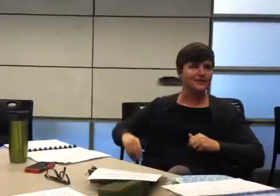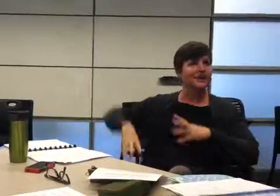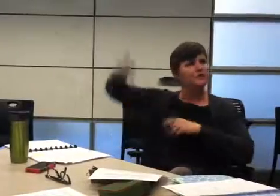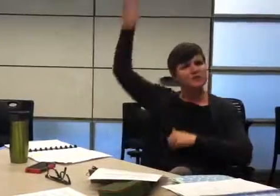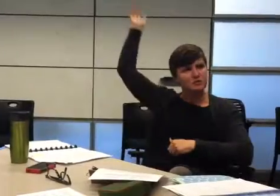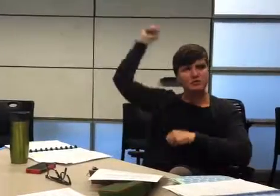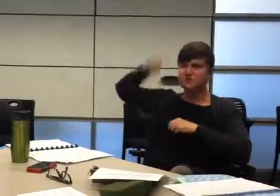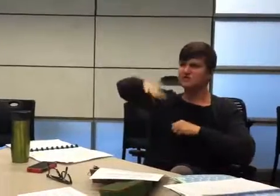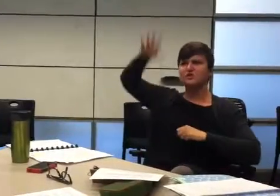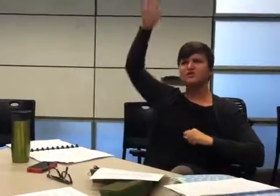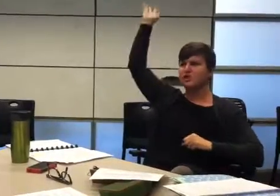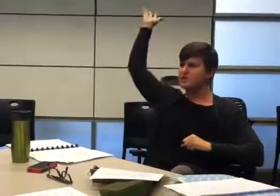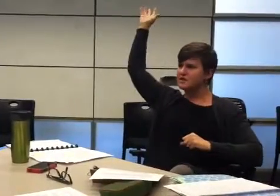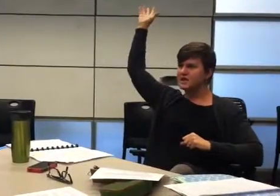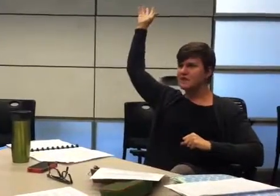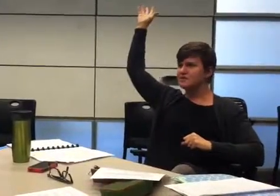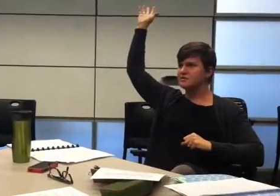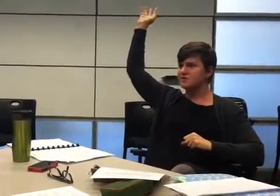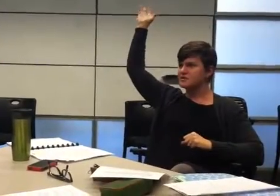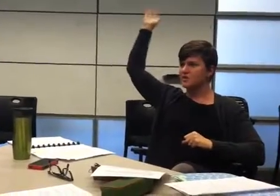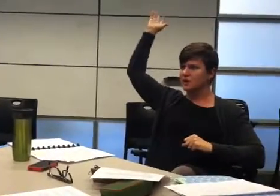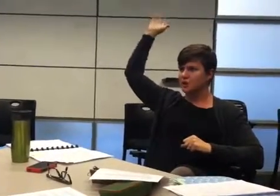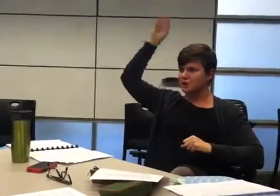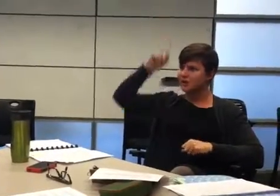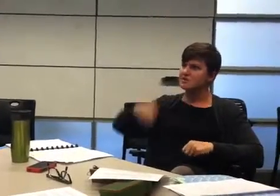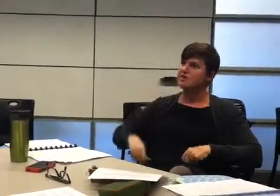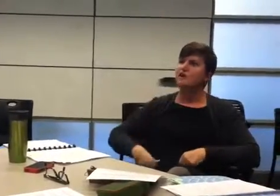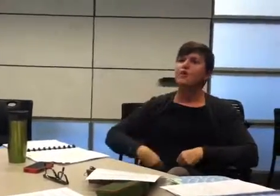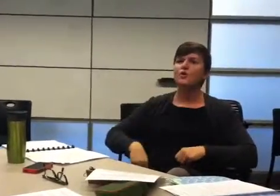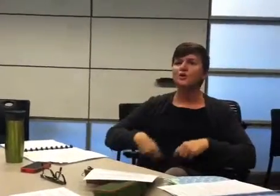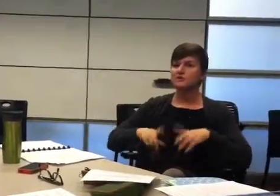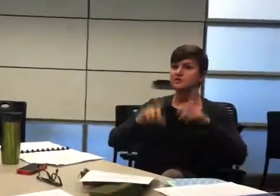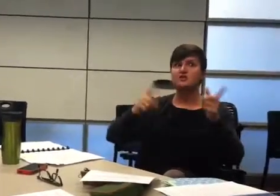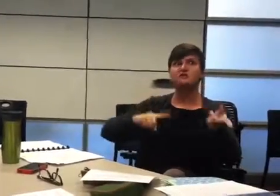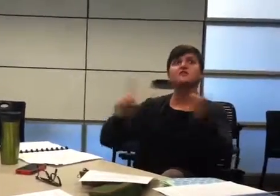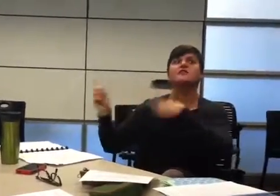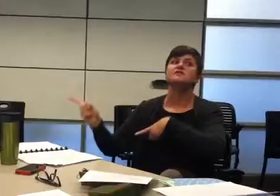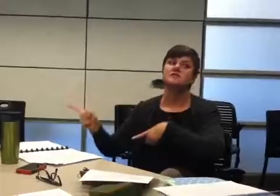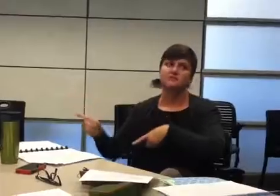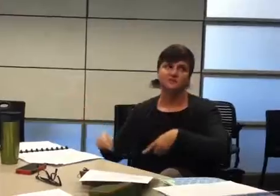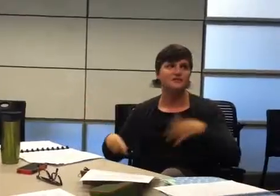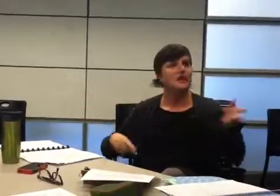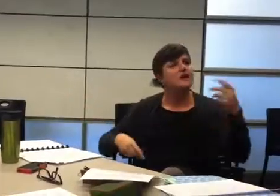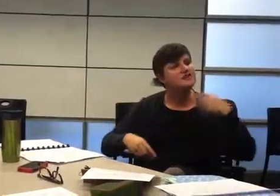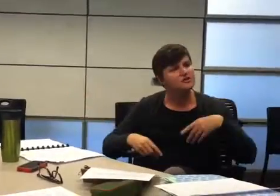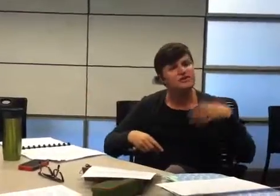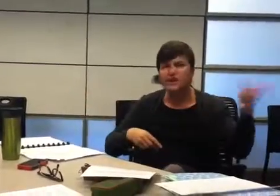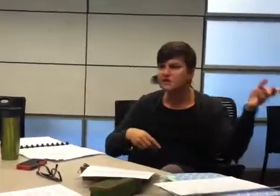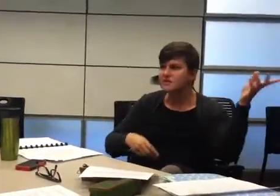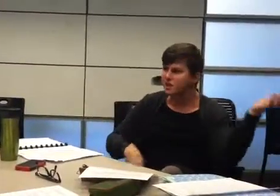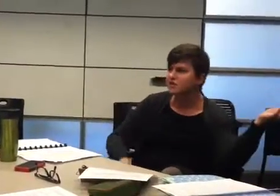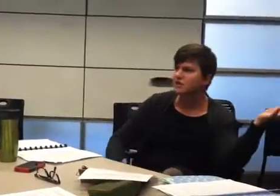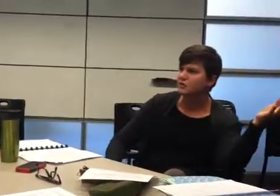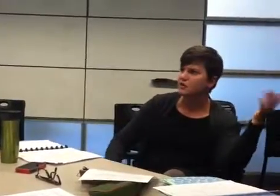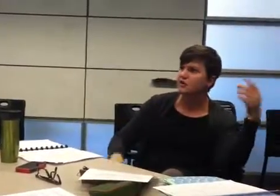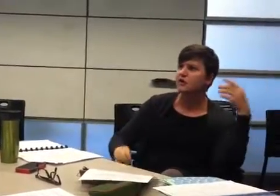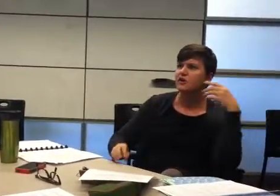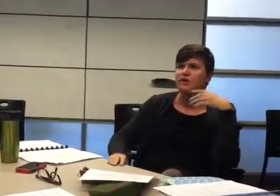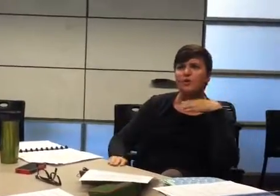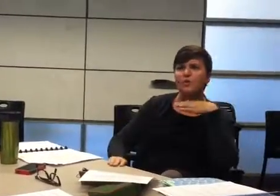right? How many other people? So total low stakes, just quick moment, or turn to the other student. So tell your neighbor